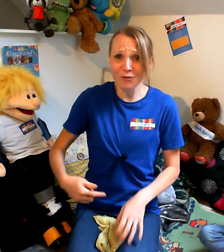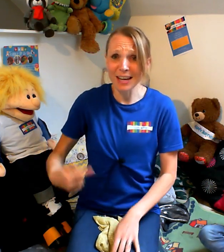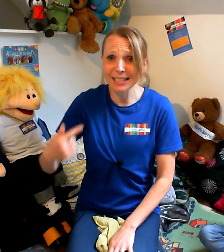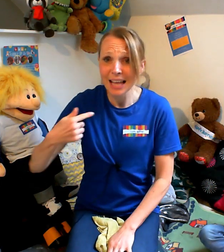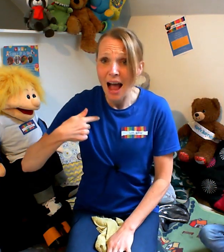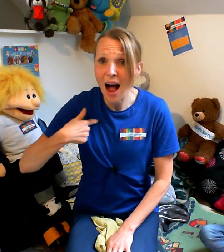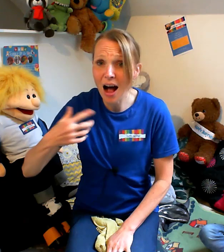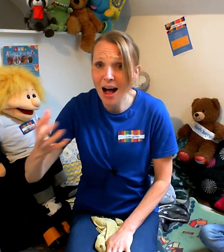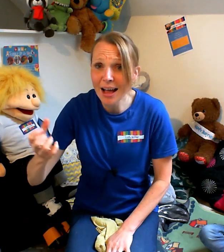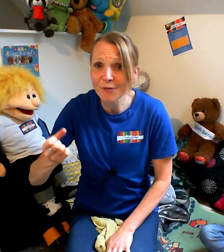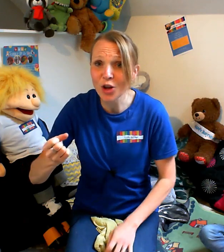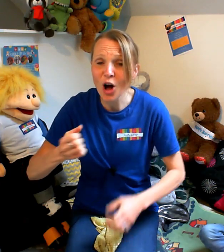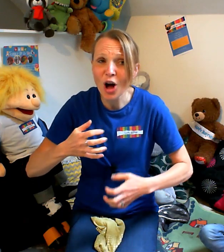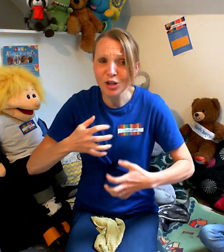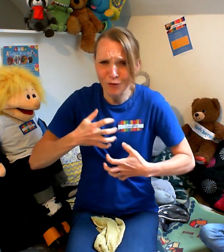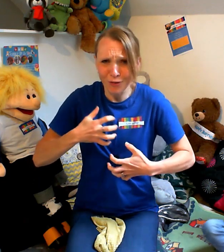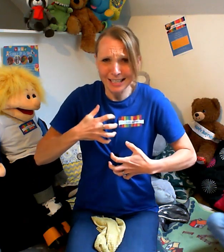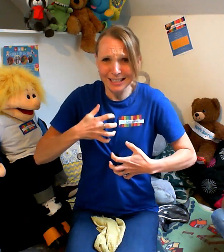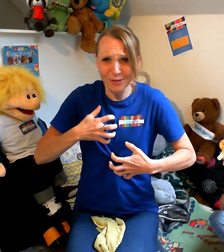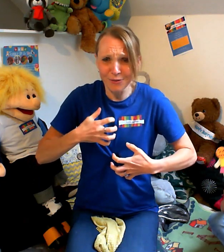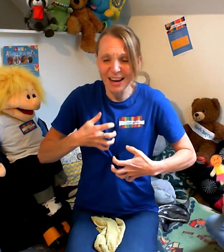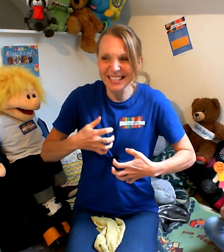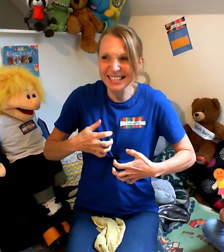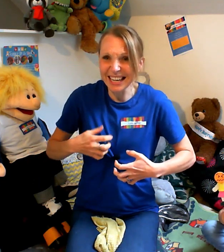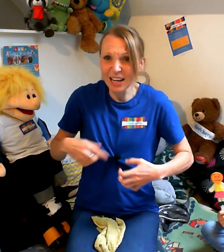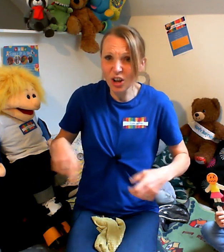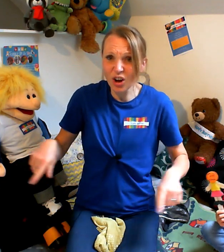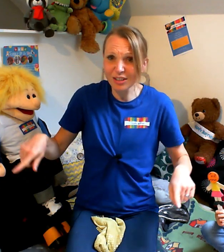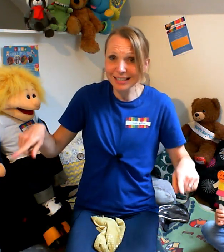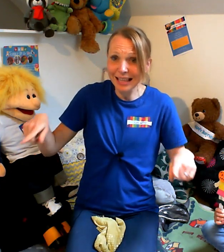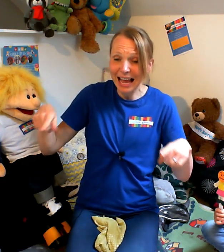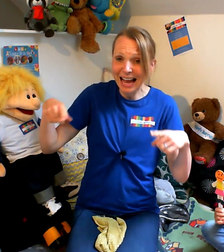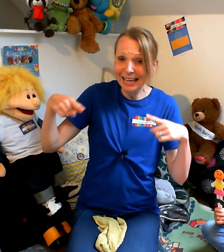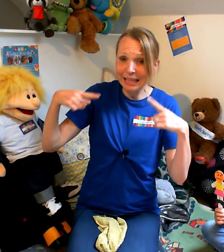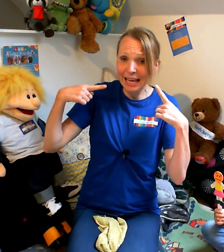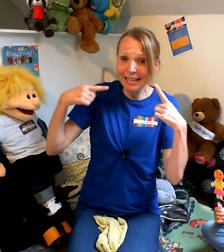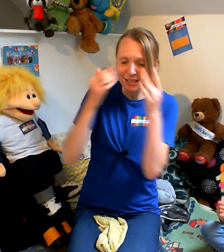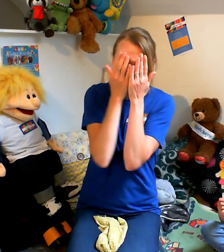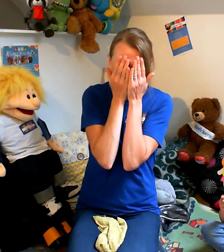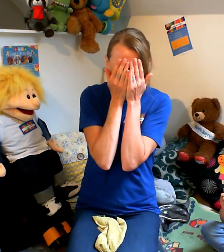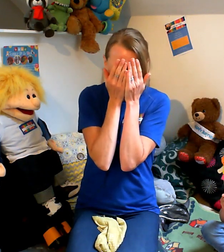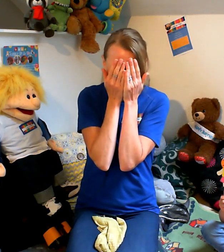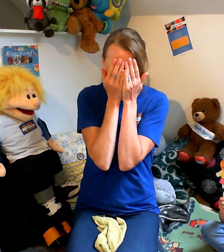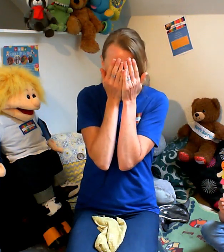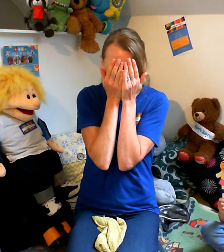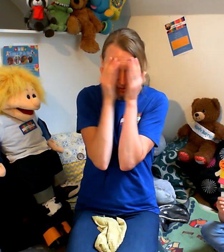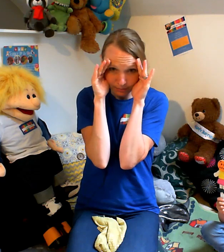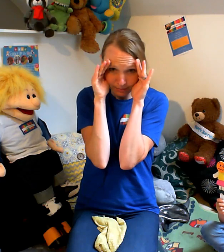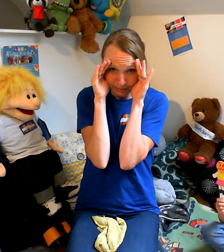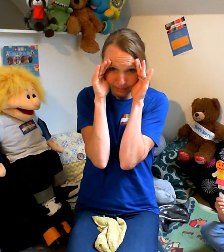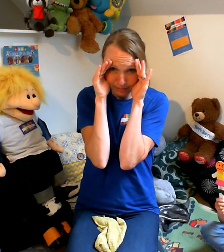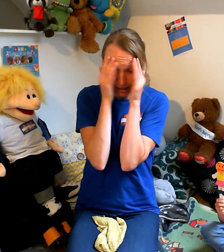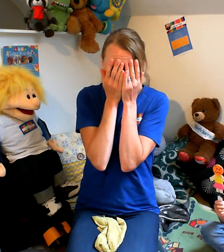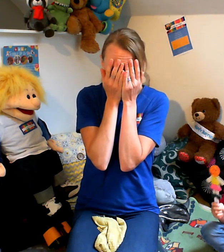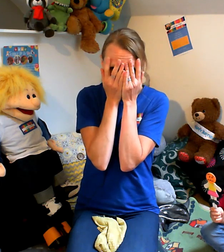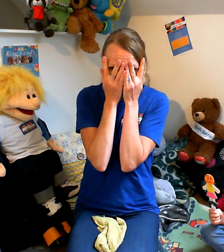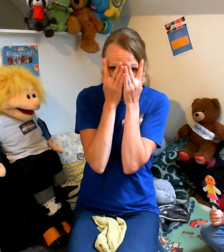face. I've got a frightened face, and it looks like this. Should we hide our face? Peek through your